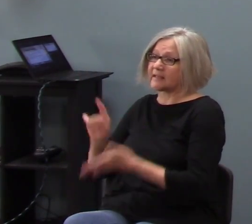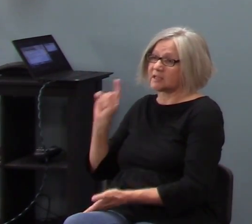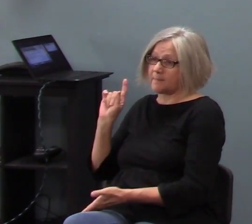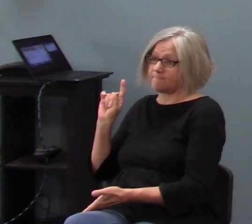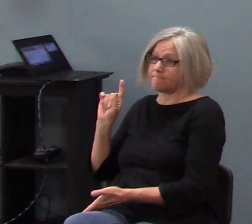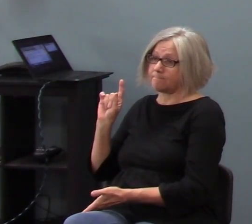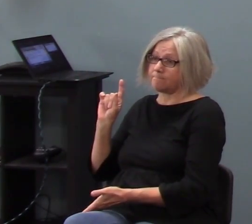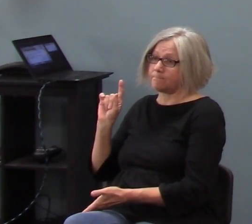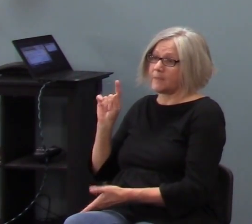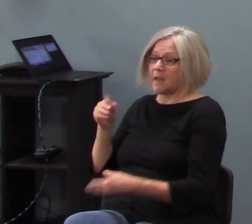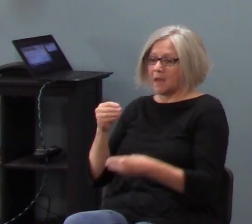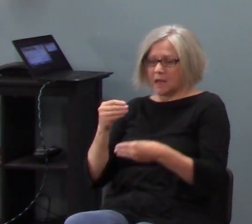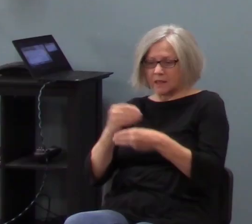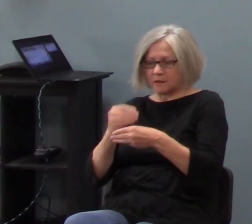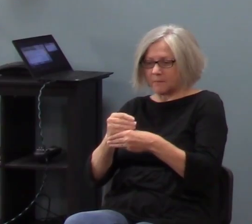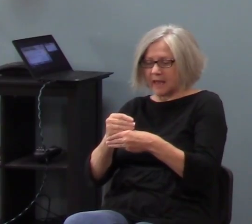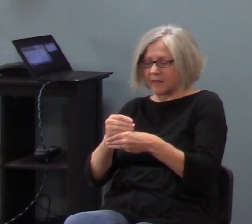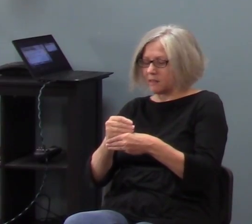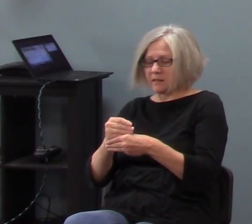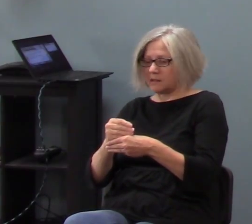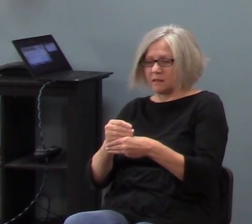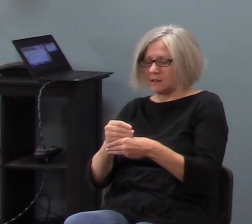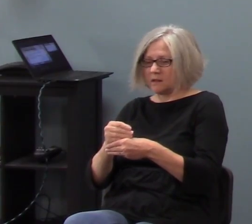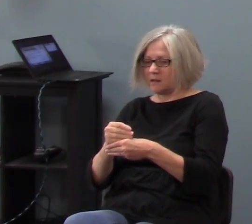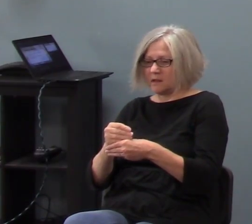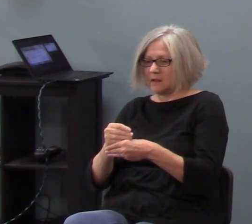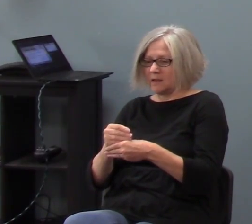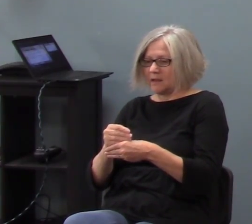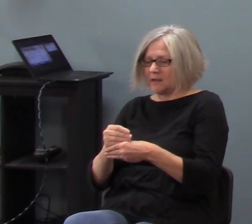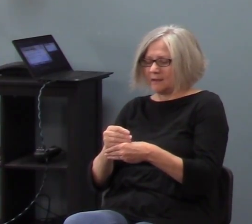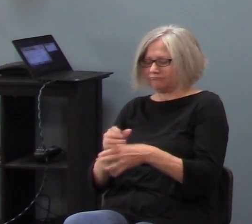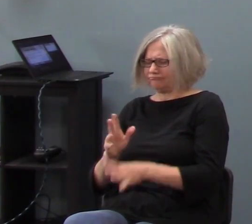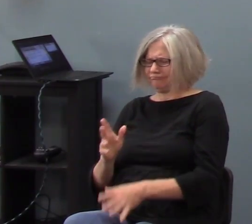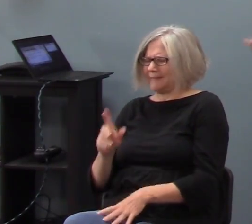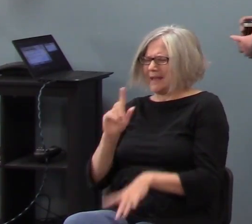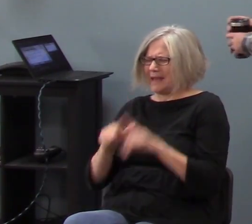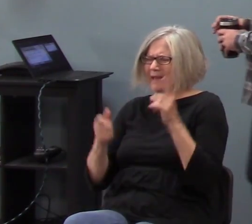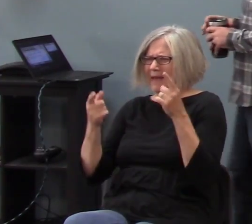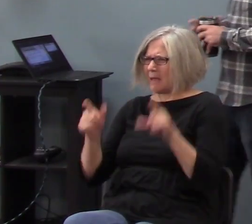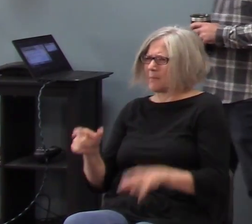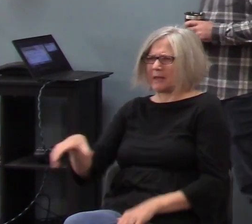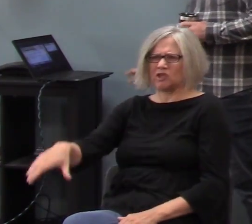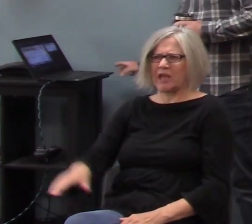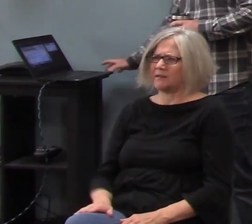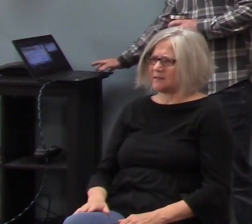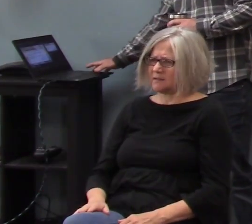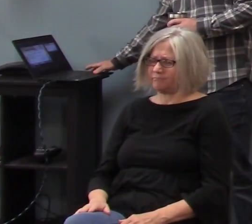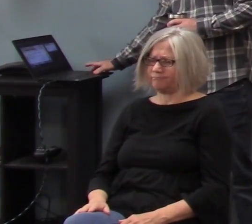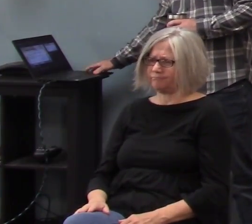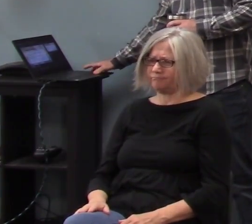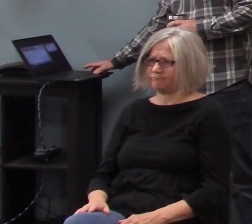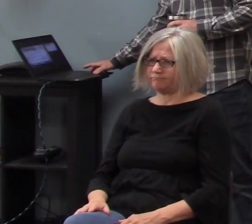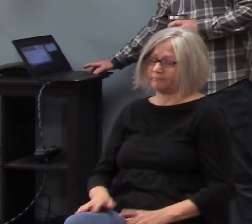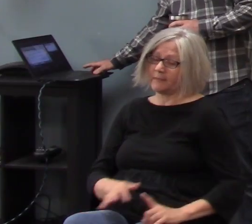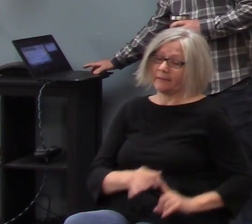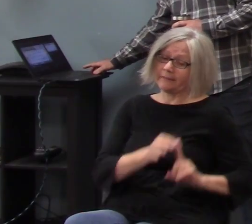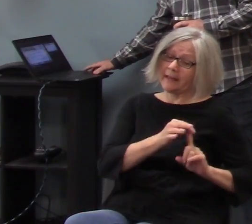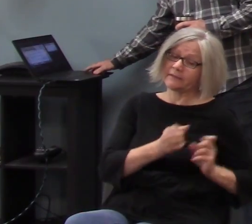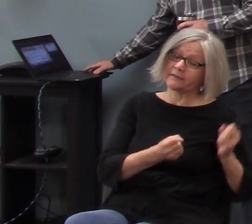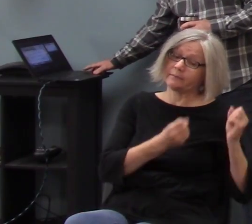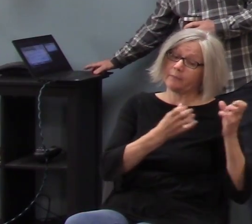it just doesn't make sense to assume it happened by chance. Unless, of course, you have an infinite number of multiverses.